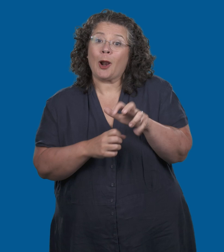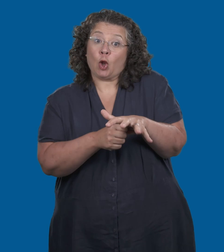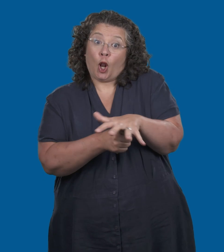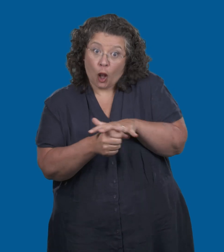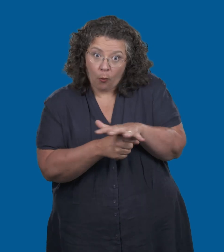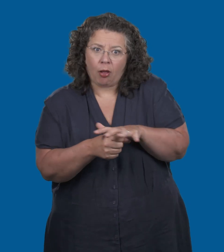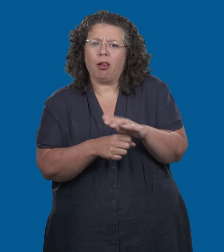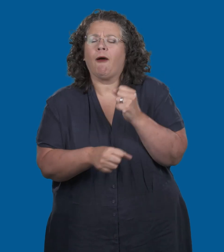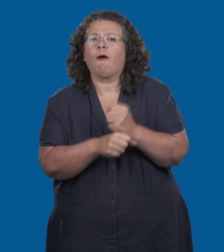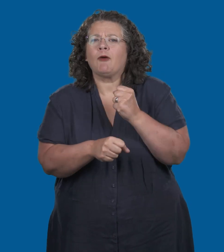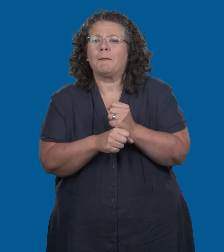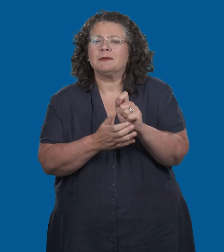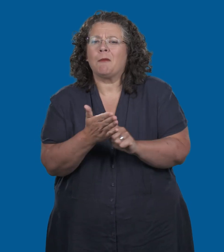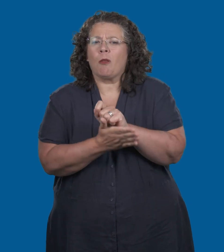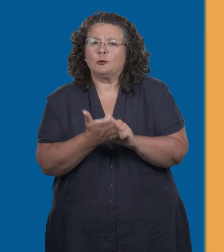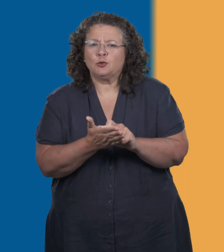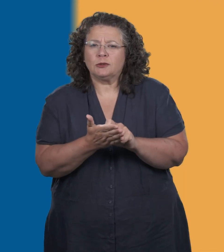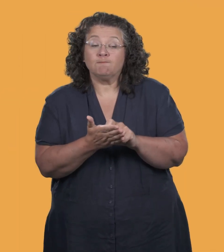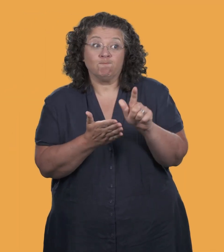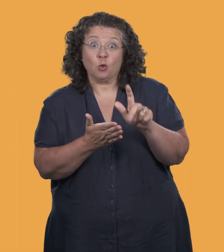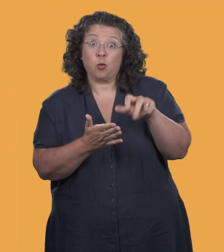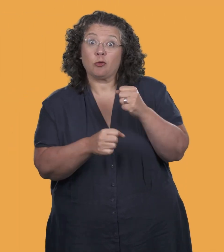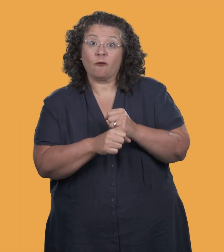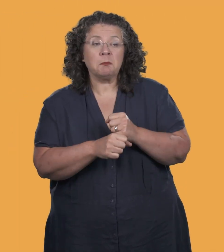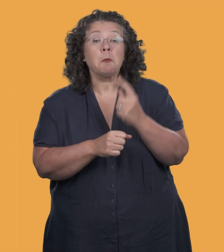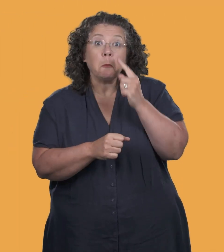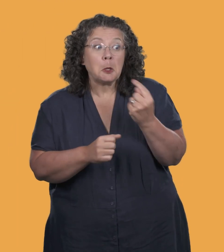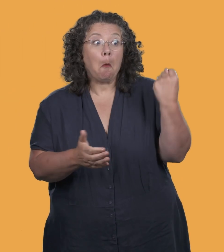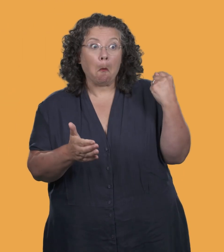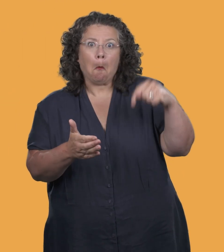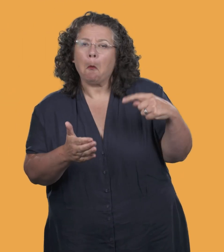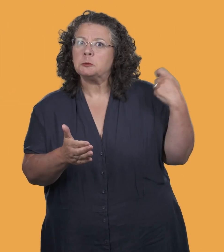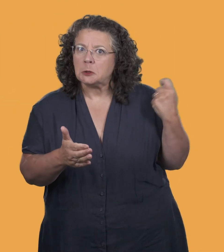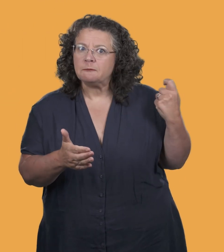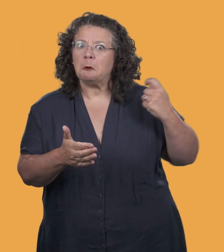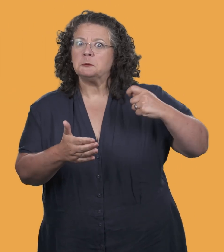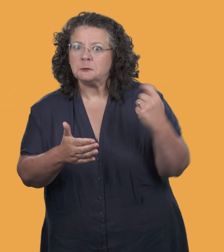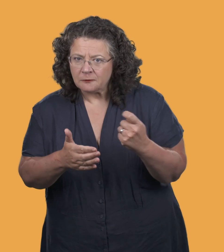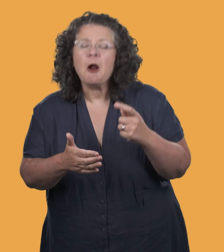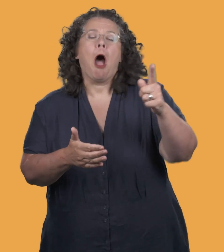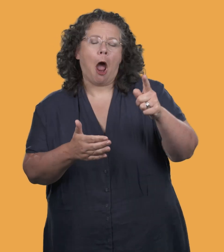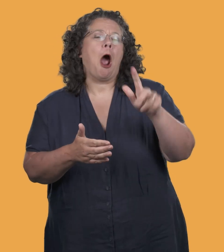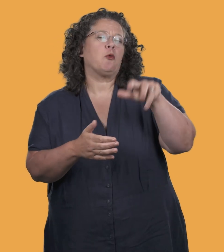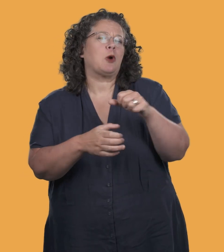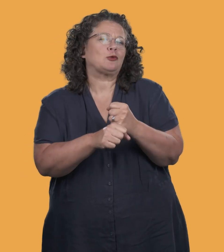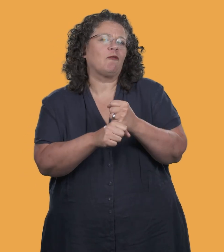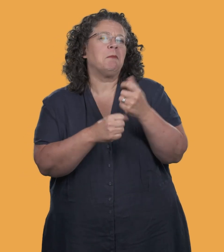2022 Welsh local government elections, Welsh Government has given approval for the fund to be